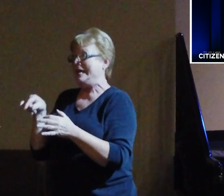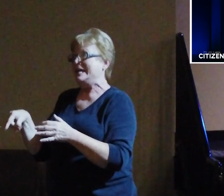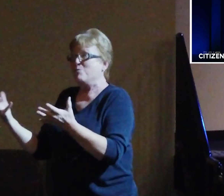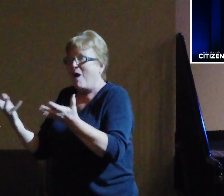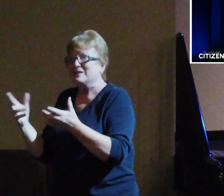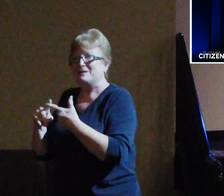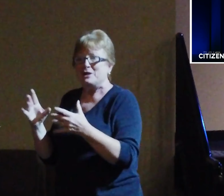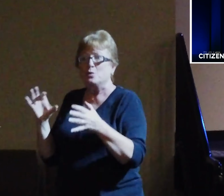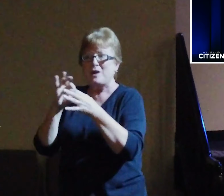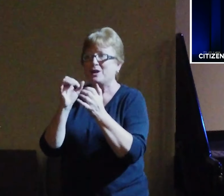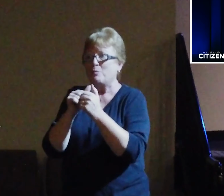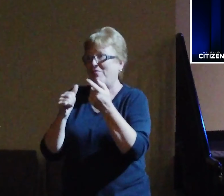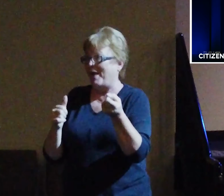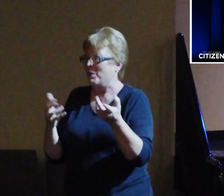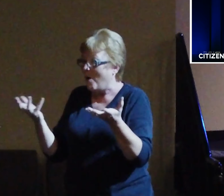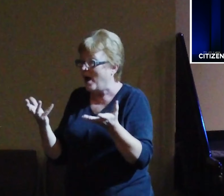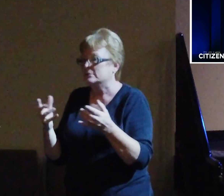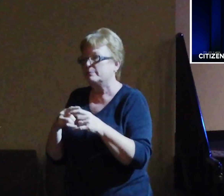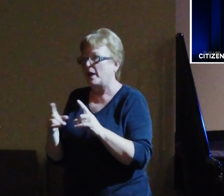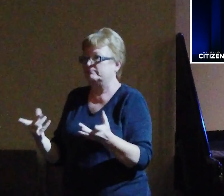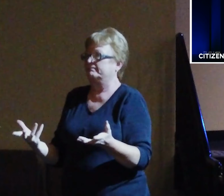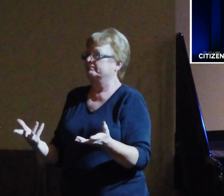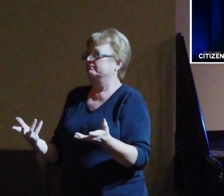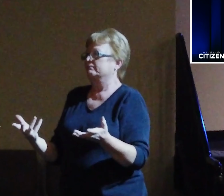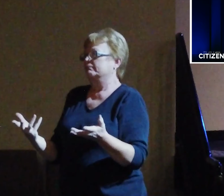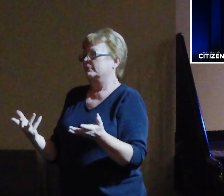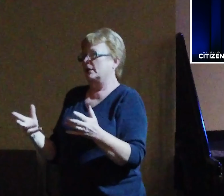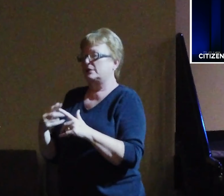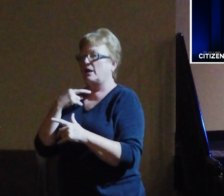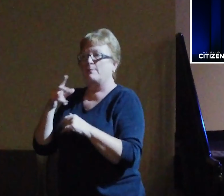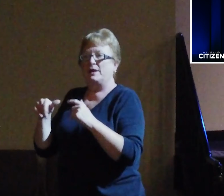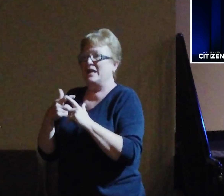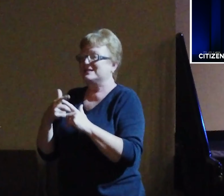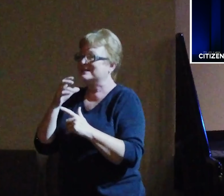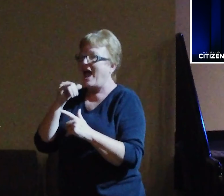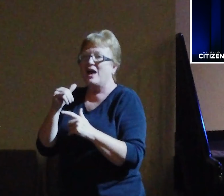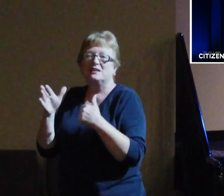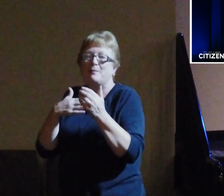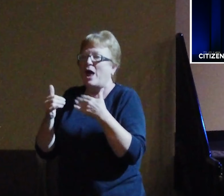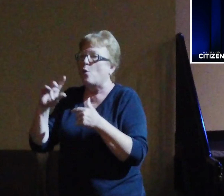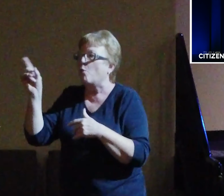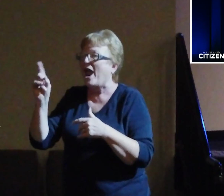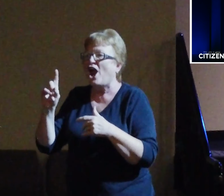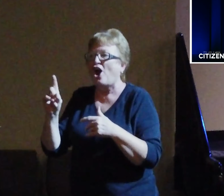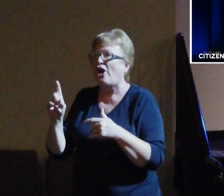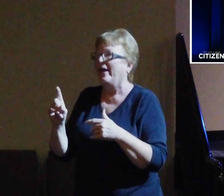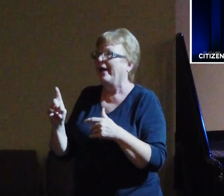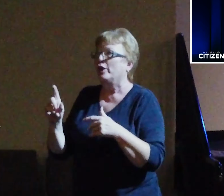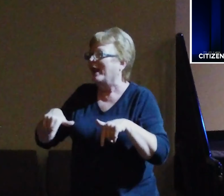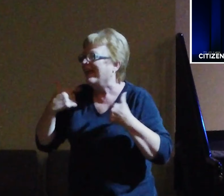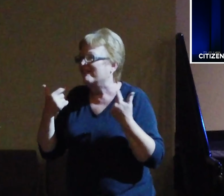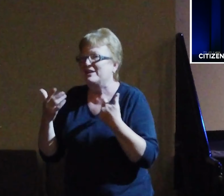them in this way. And this is a unity that's not based on geography, ethnicity, skin color,